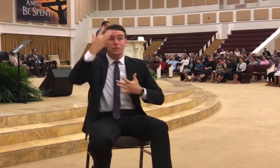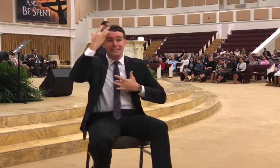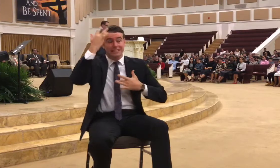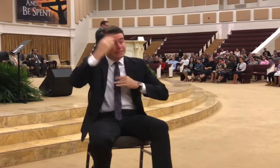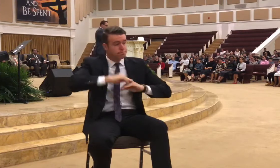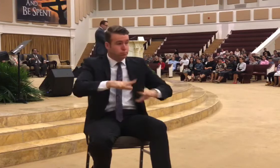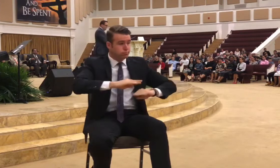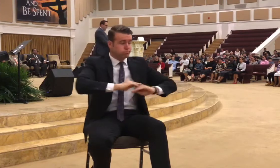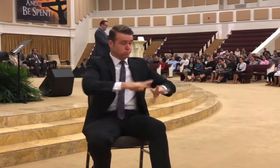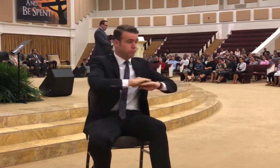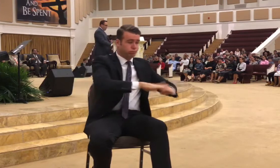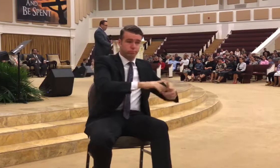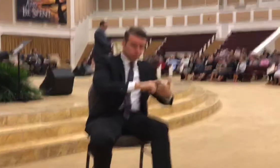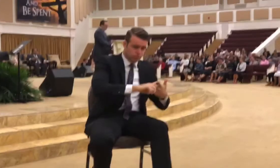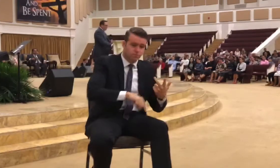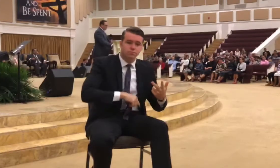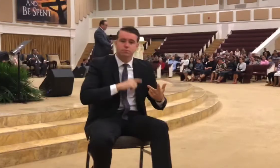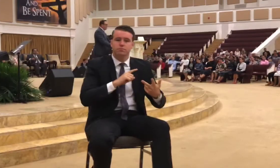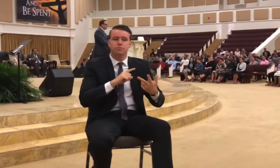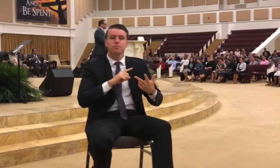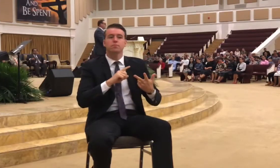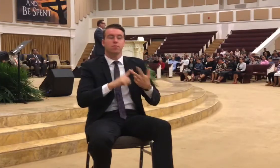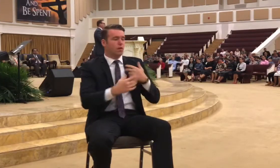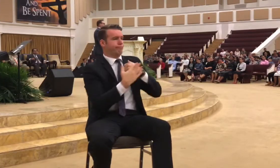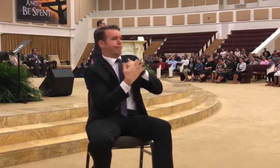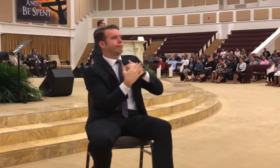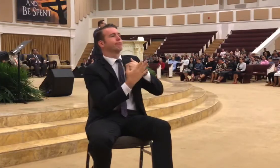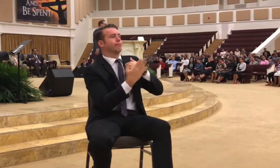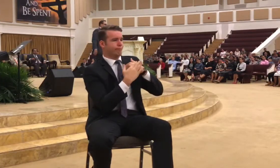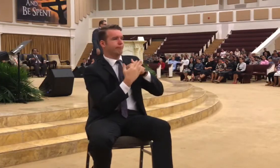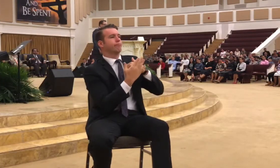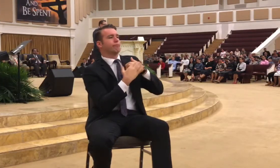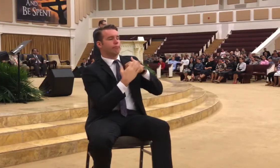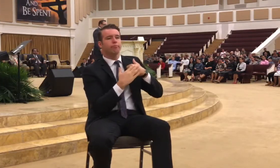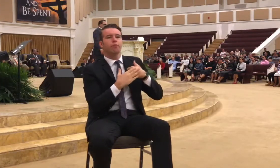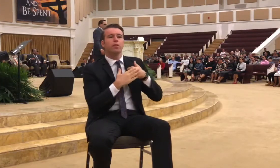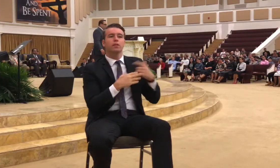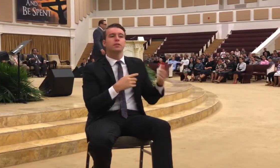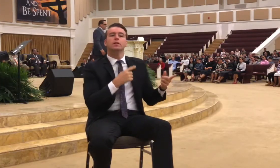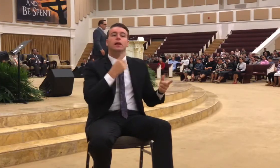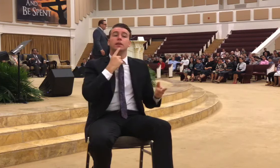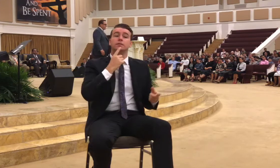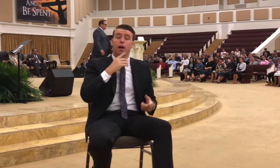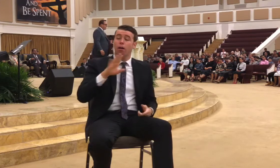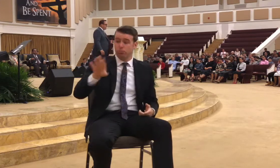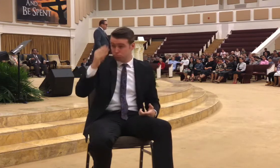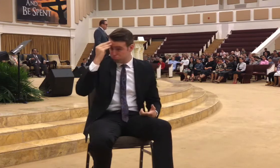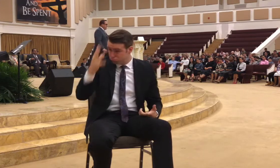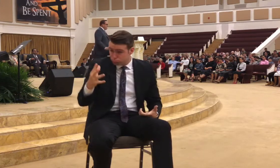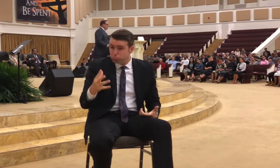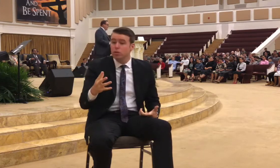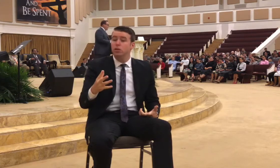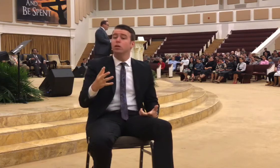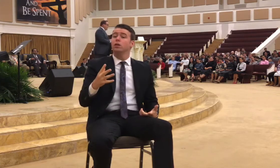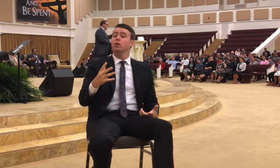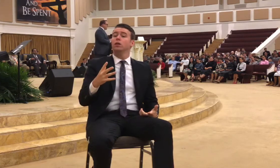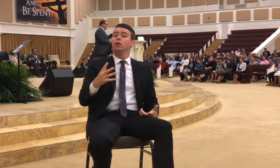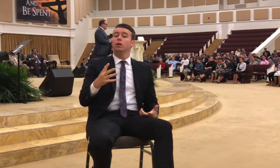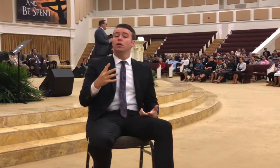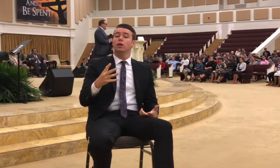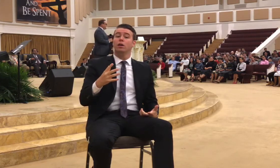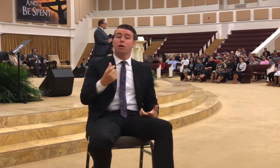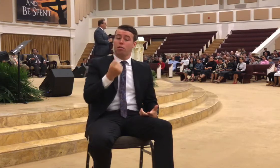diseases, they are warning us that due to the amount